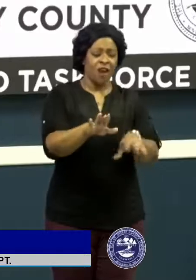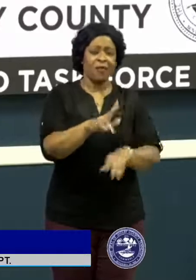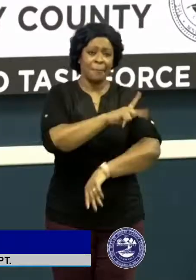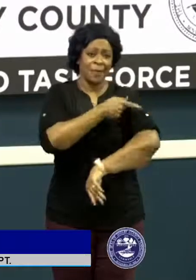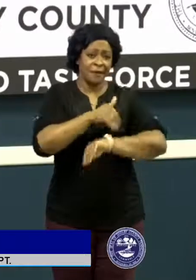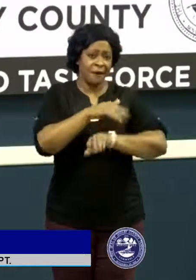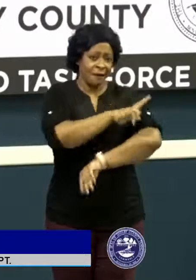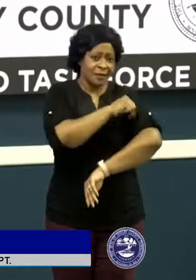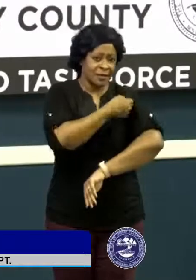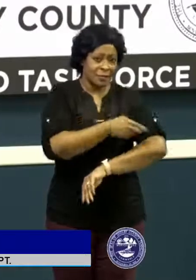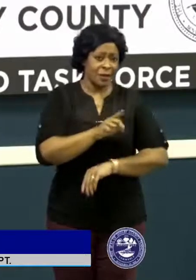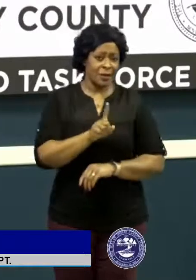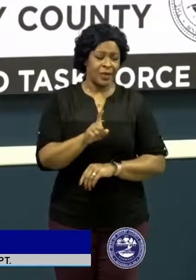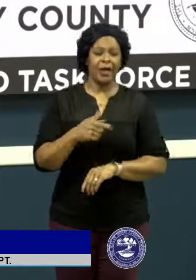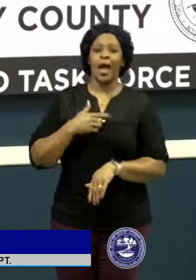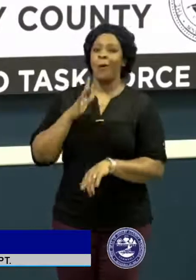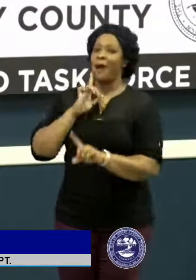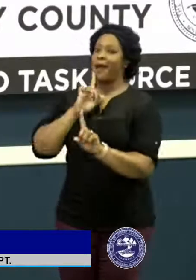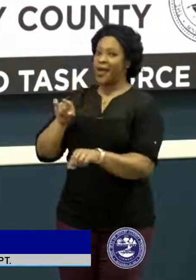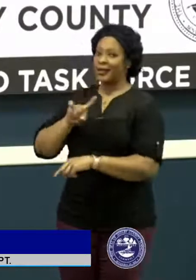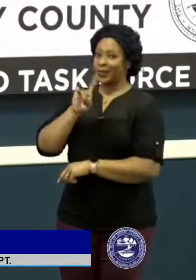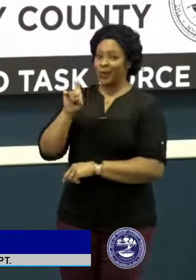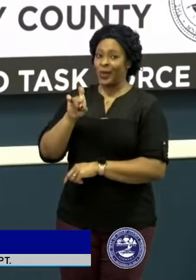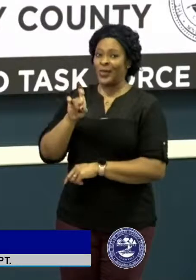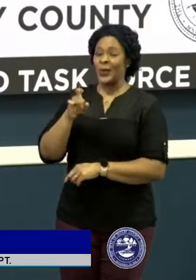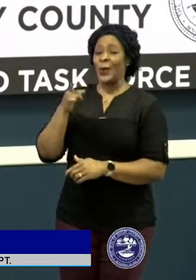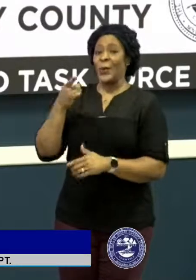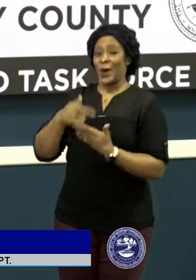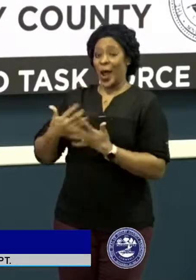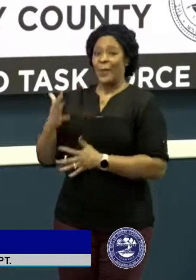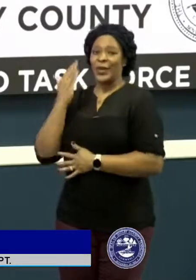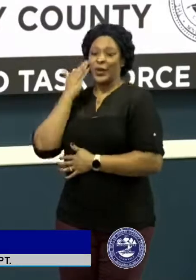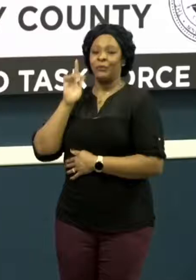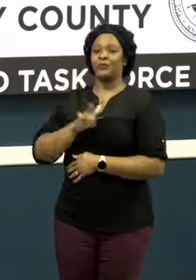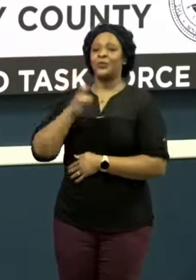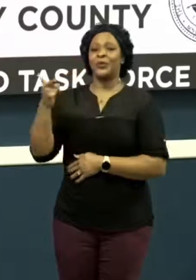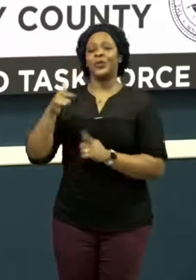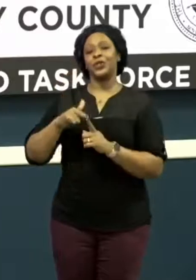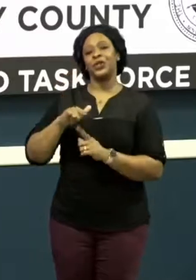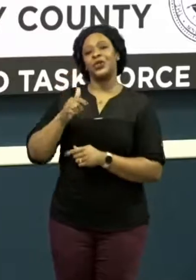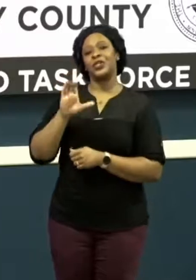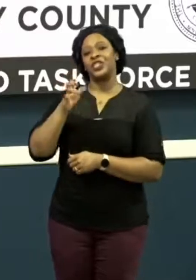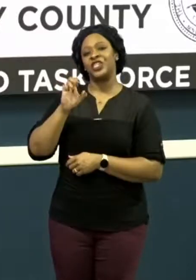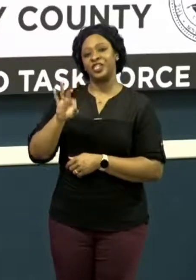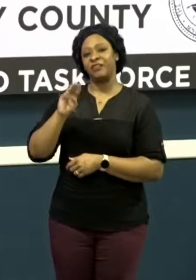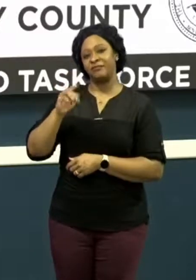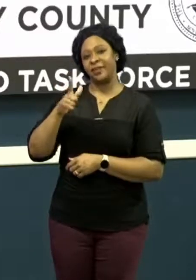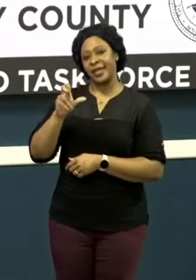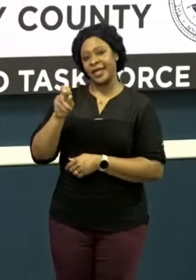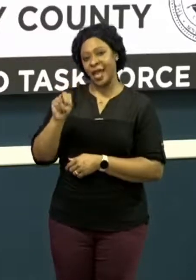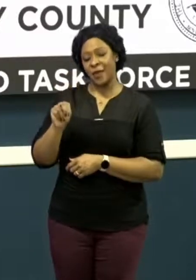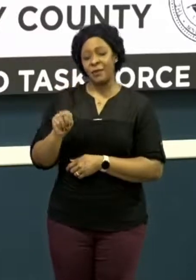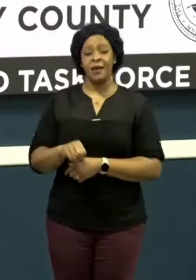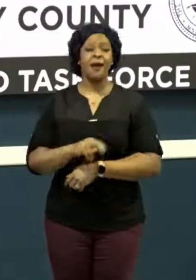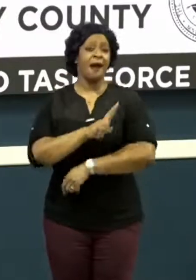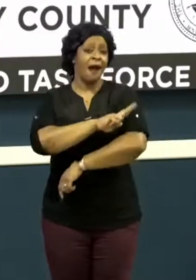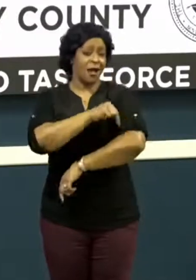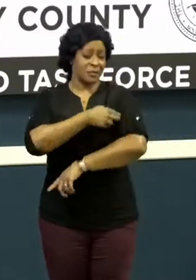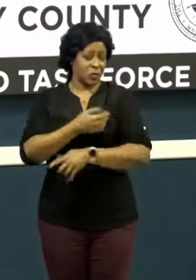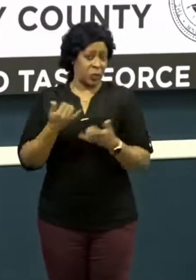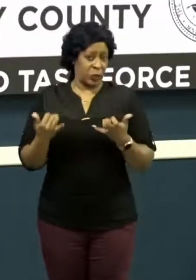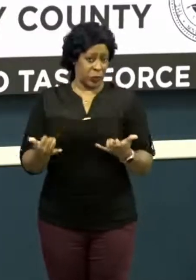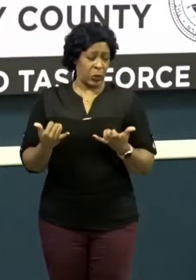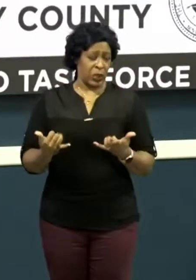So I'll answer the part that I can, and then I'm going to switch it over to Chief McGowen. So we know that the hospitals